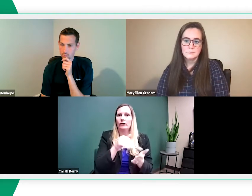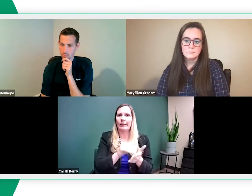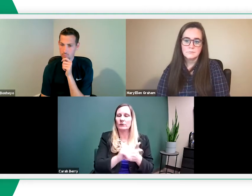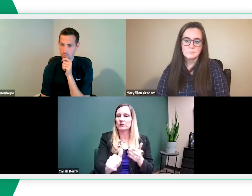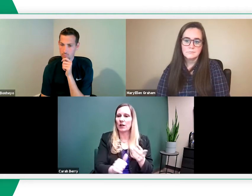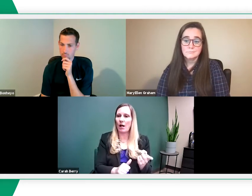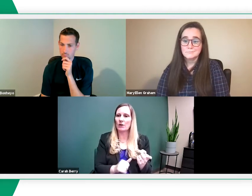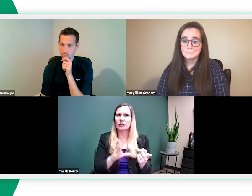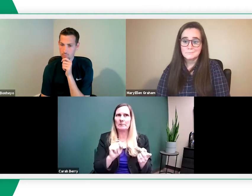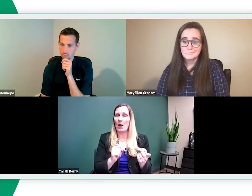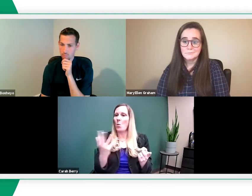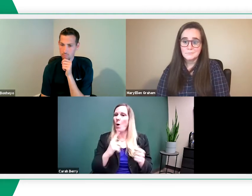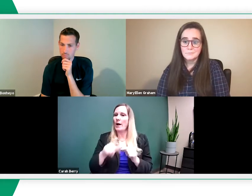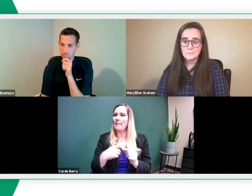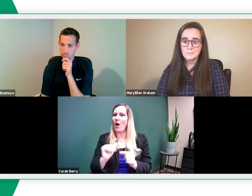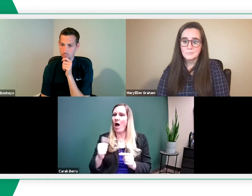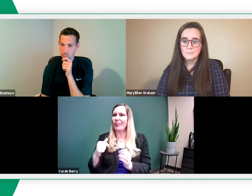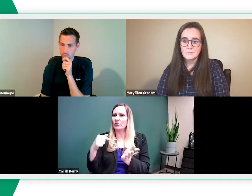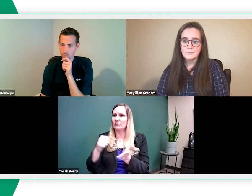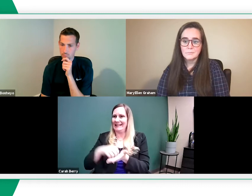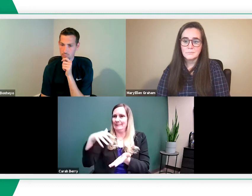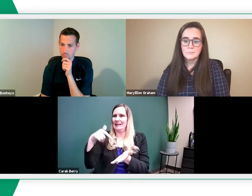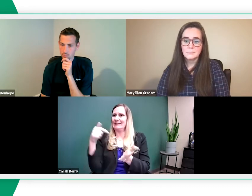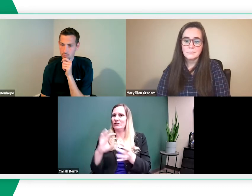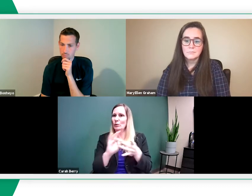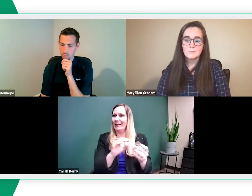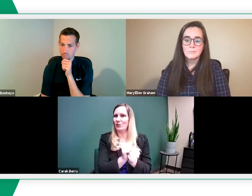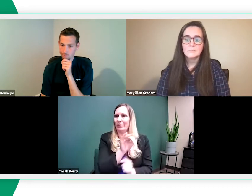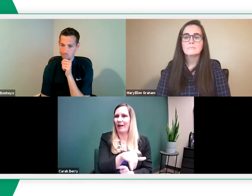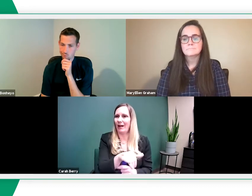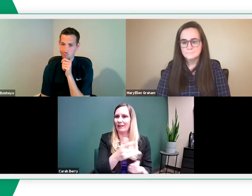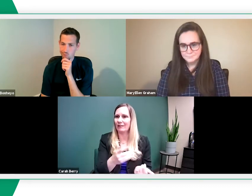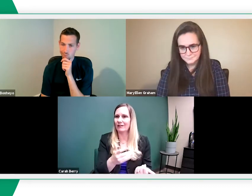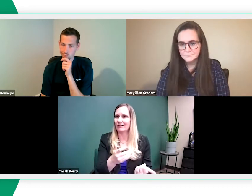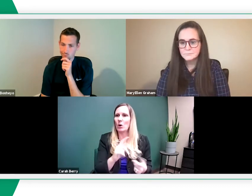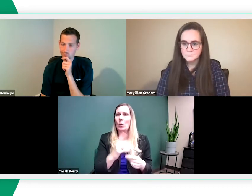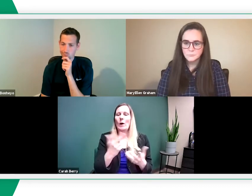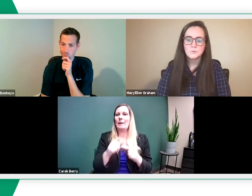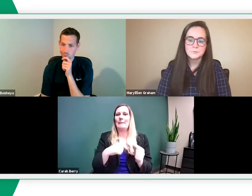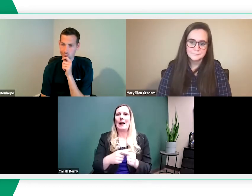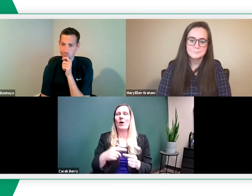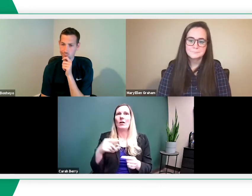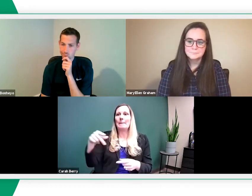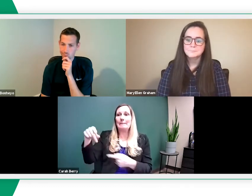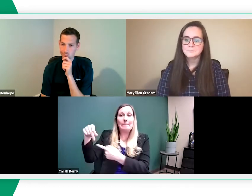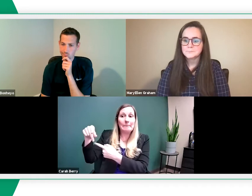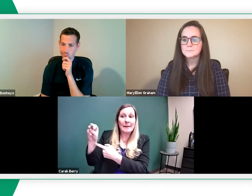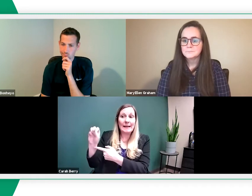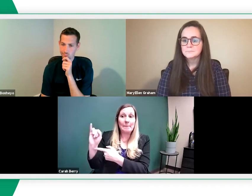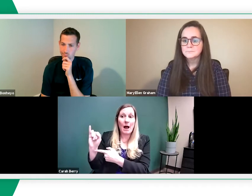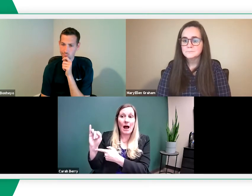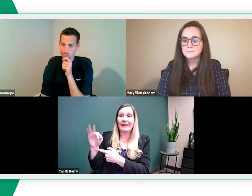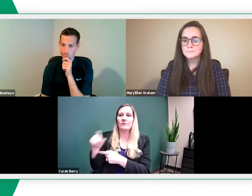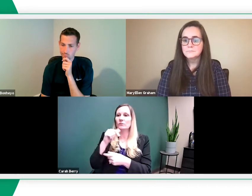sale and maybe it's $100,000, but what about all the other expenses that go with that $100,000